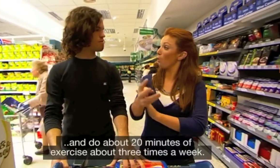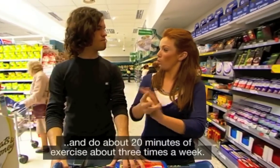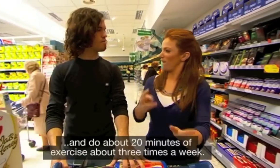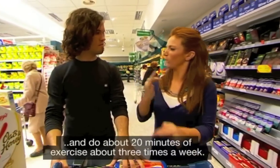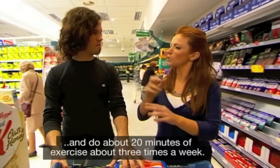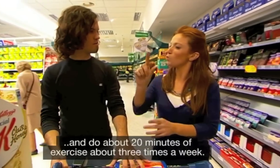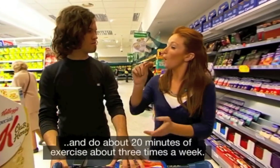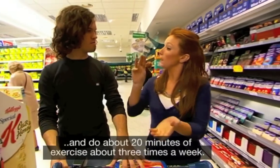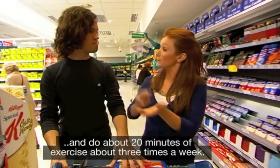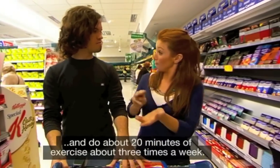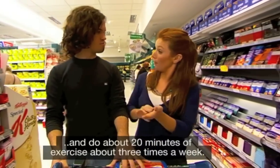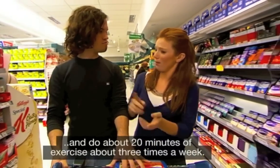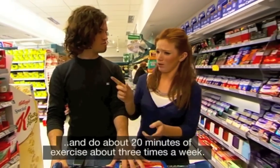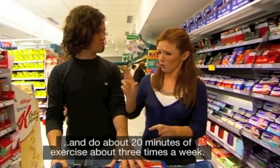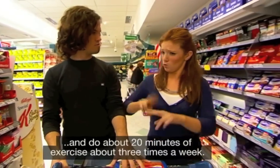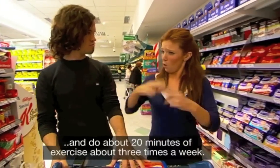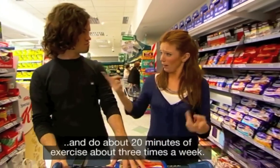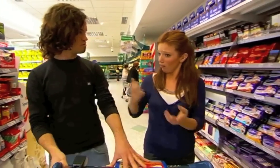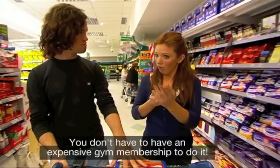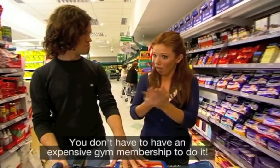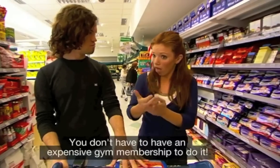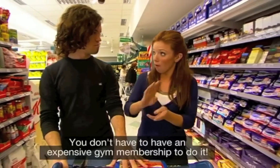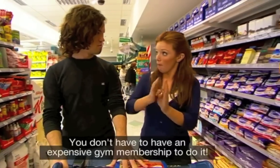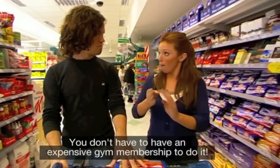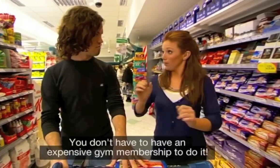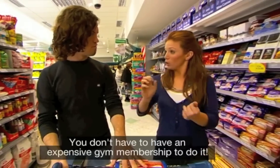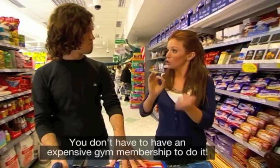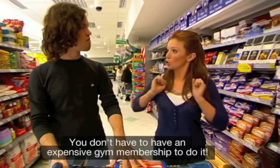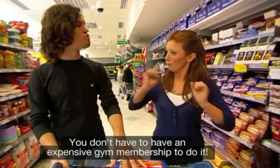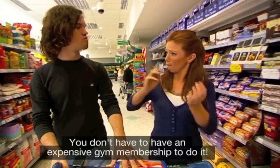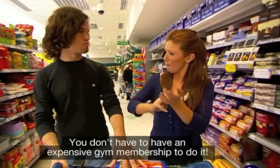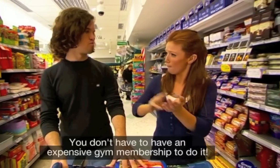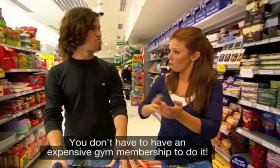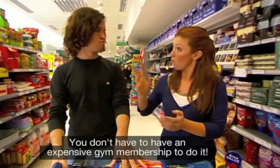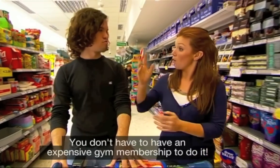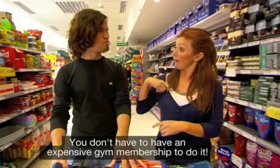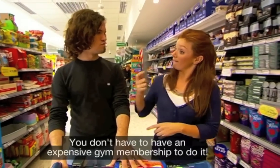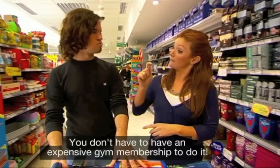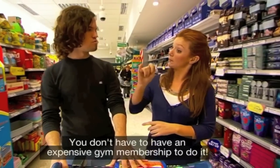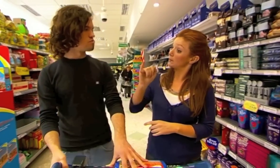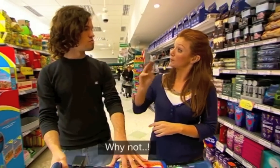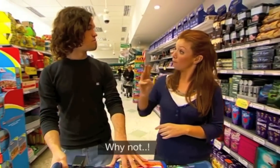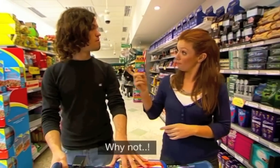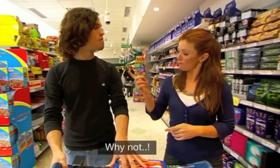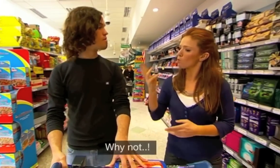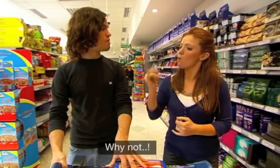of exercise about 3 times a week. You don't have to have an expensive gym membership to do it. Why not?